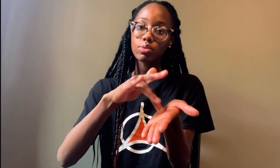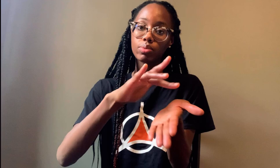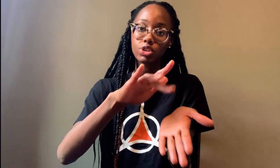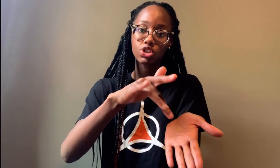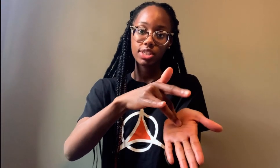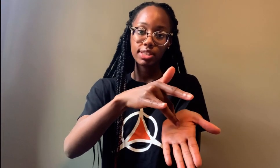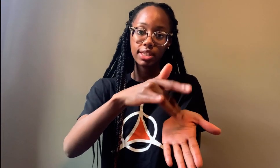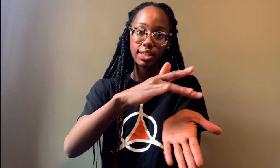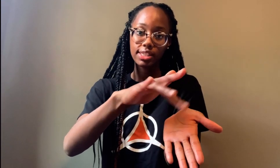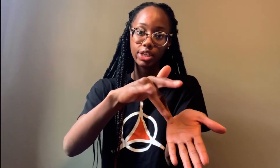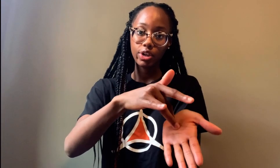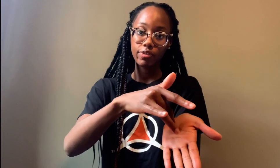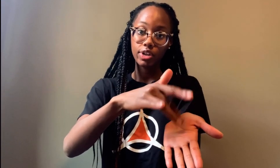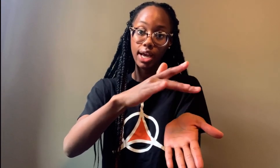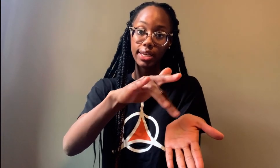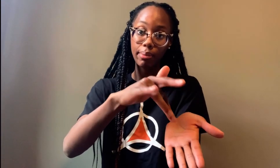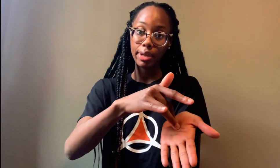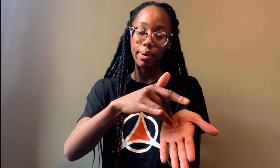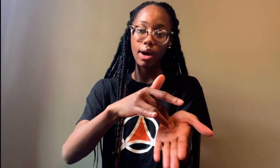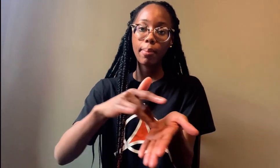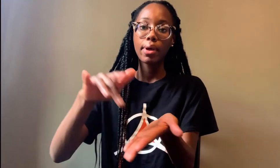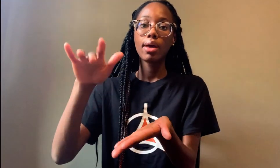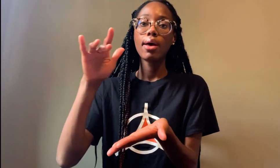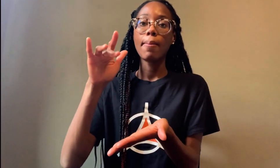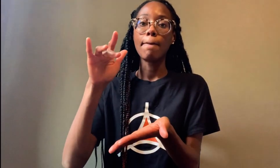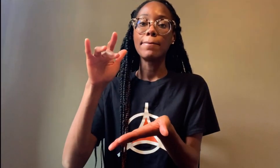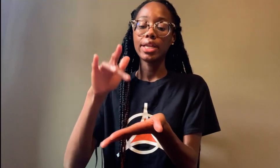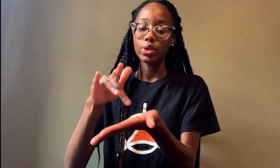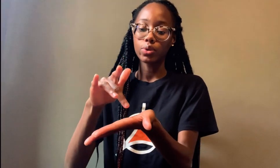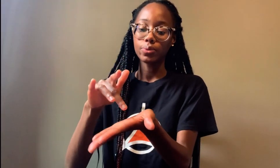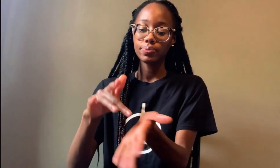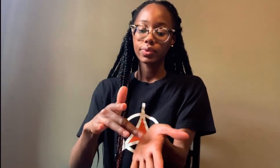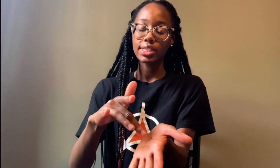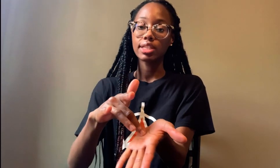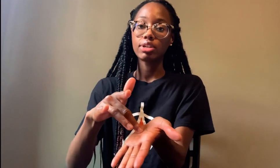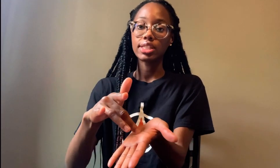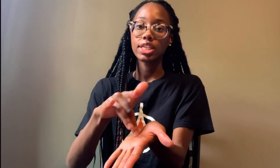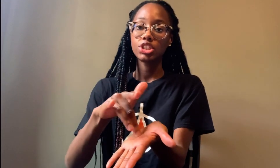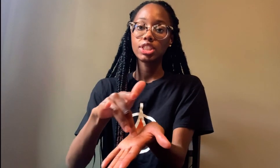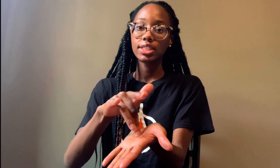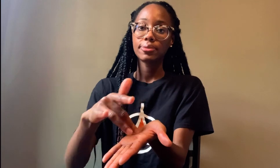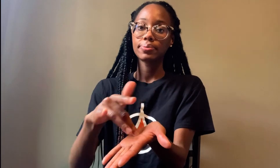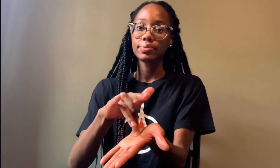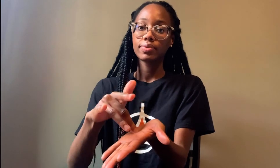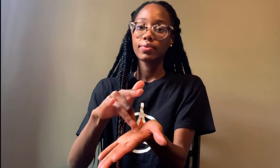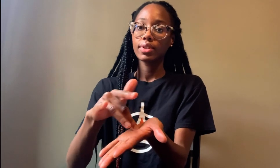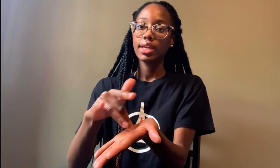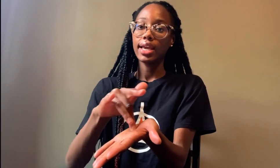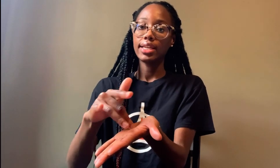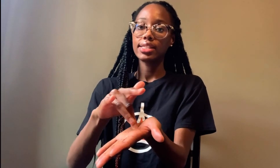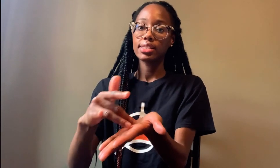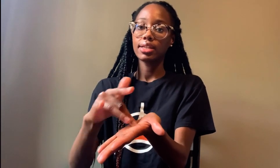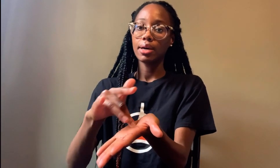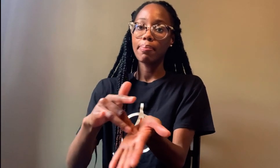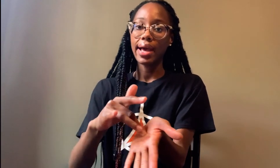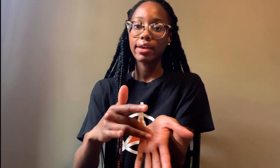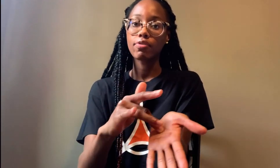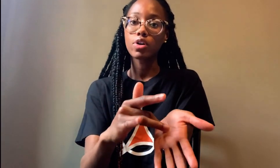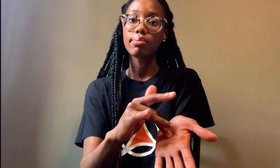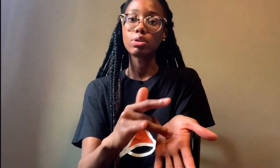was just in the center of your non-dominant palm. Medical is literally touching, and it's a back and forth motion,